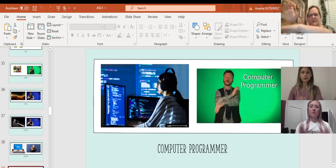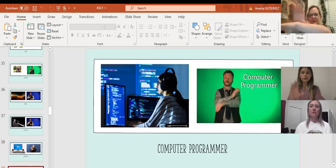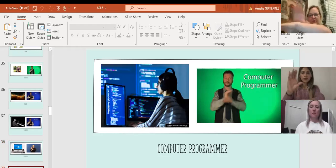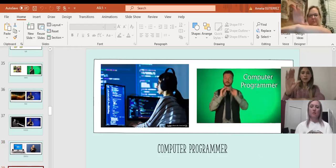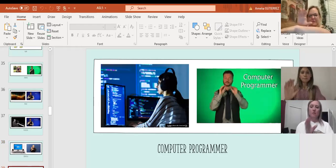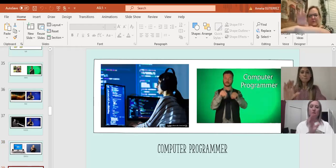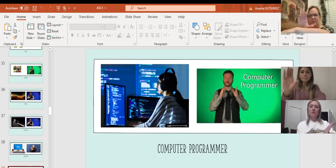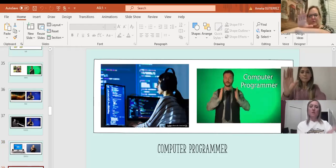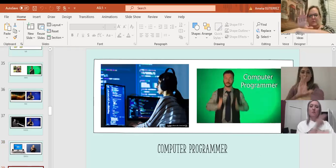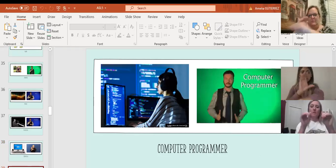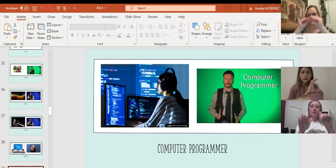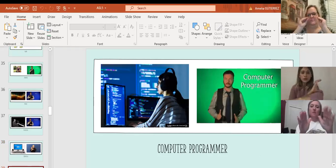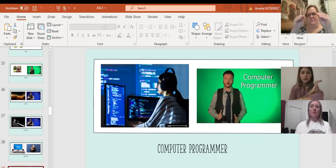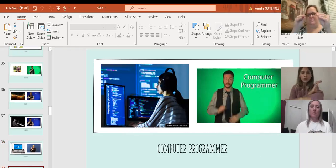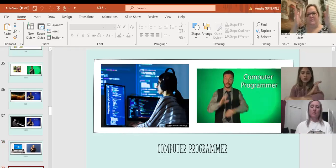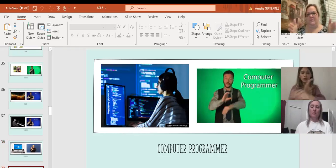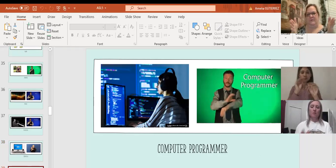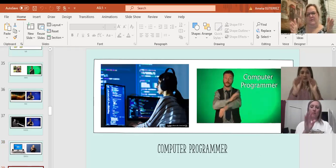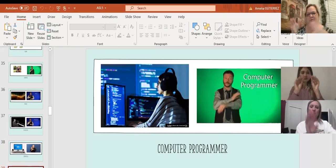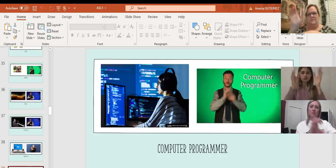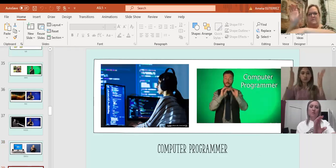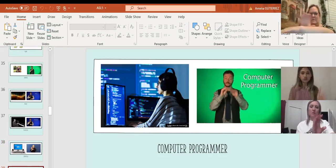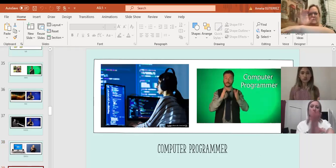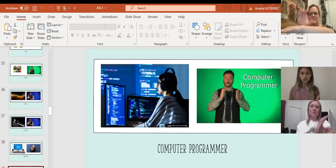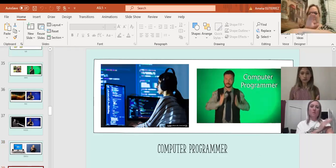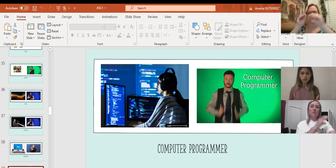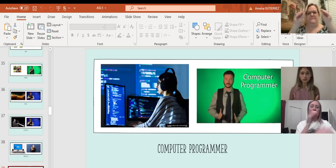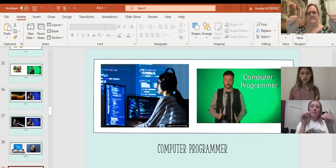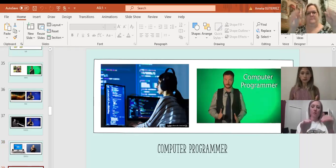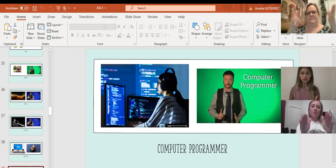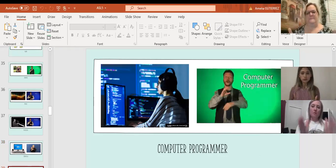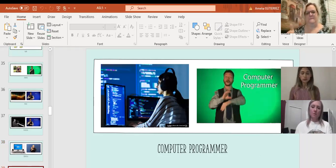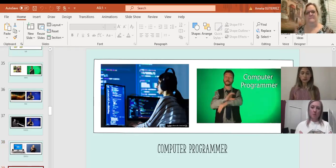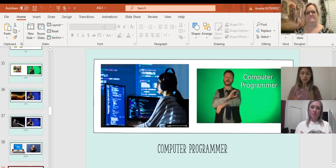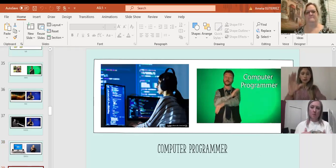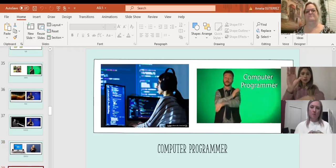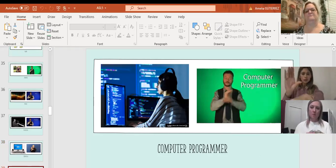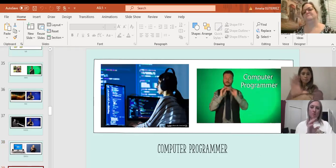Okay, so a computer programmer.